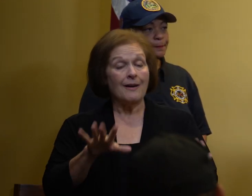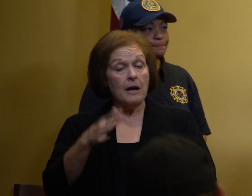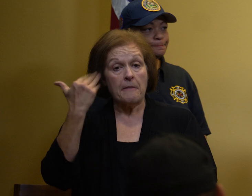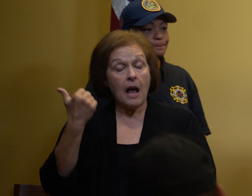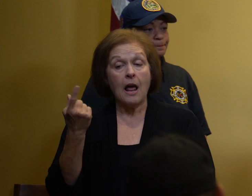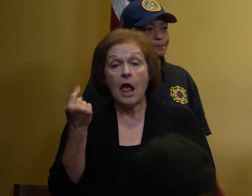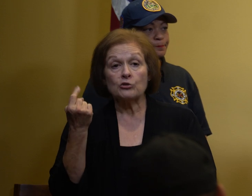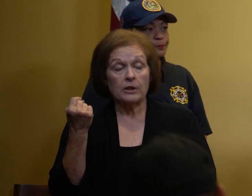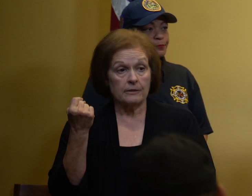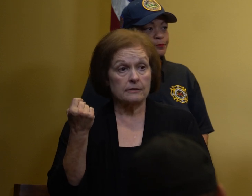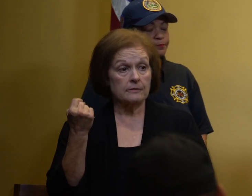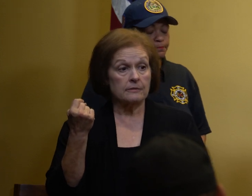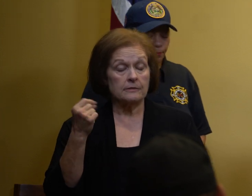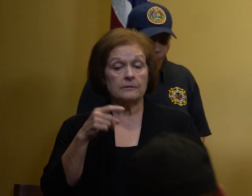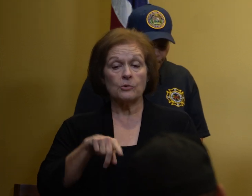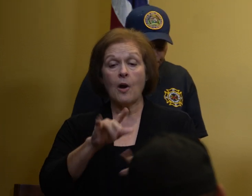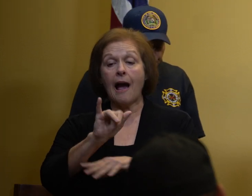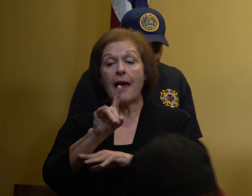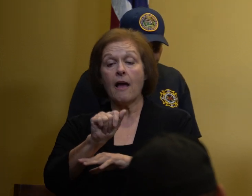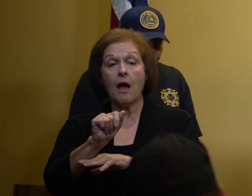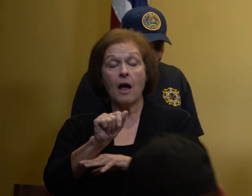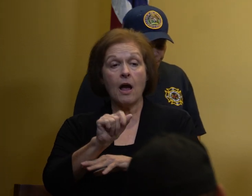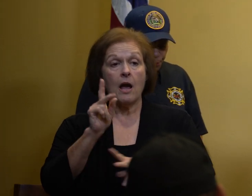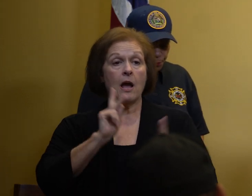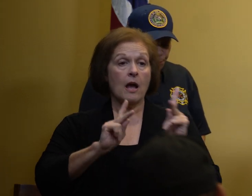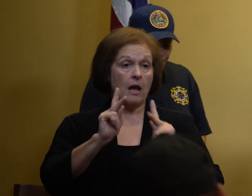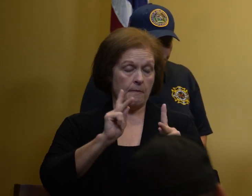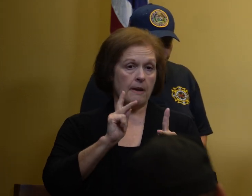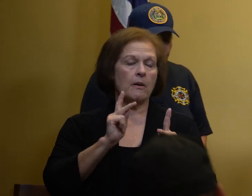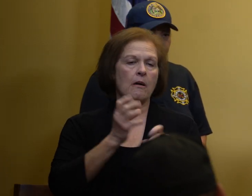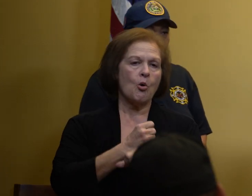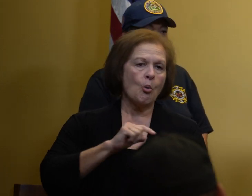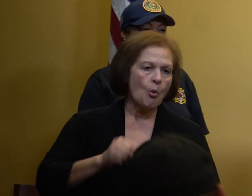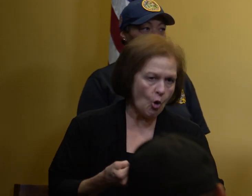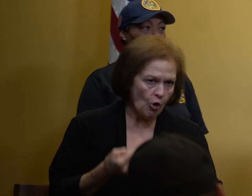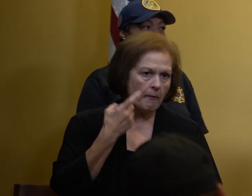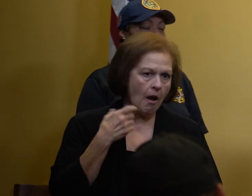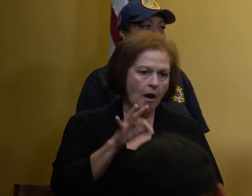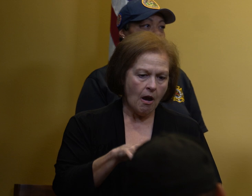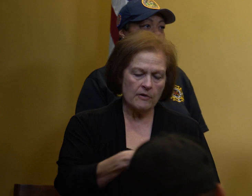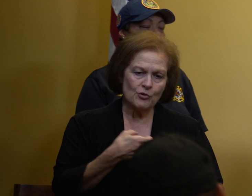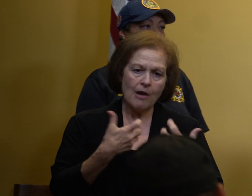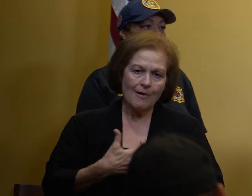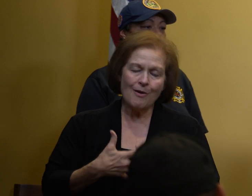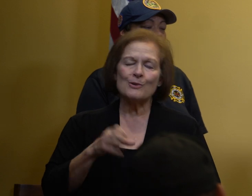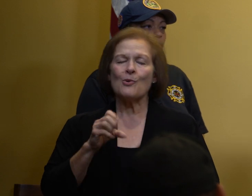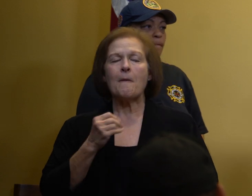people during Hurricane Ida to generators than we did to the storm, and I cannot overstate